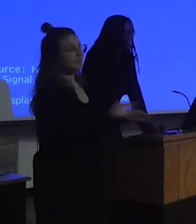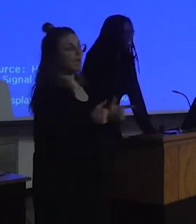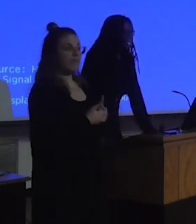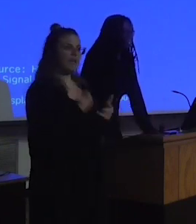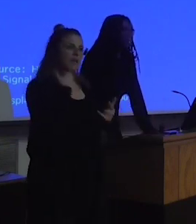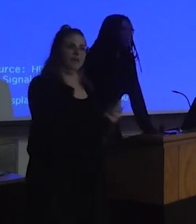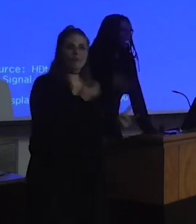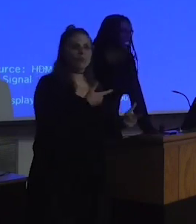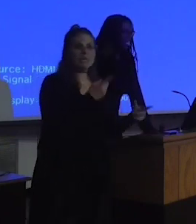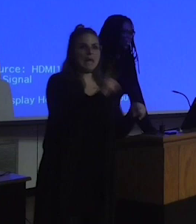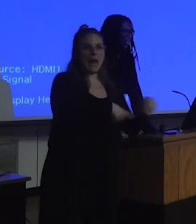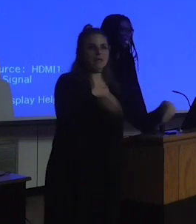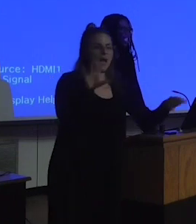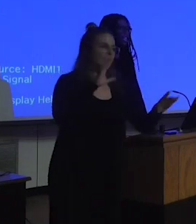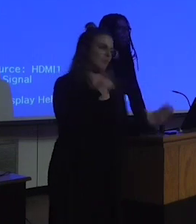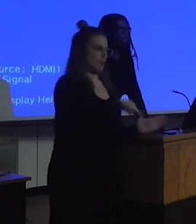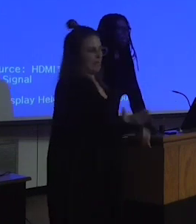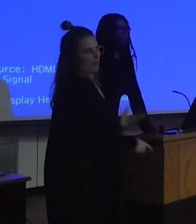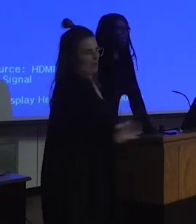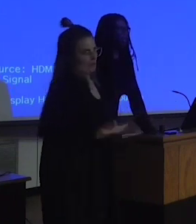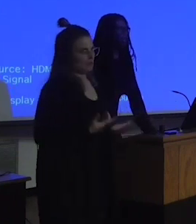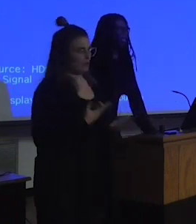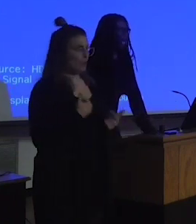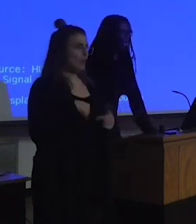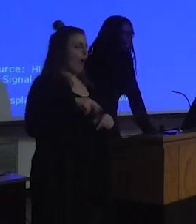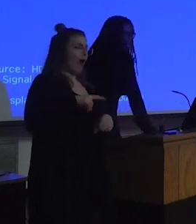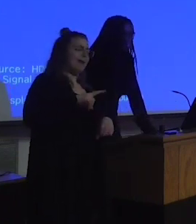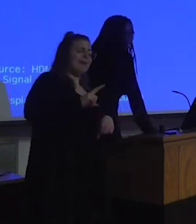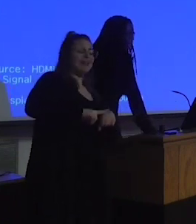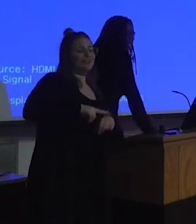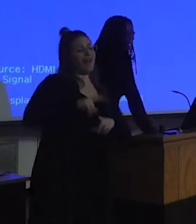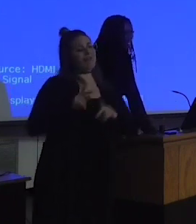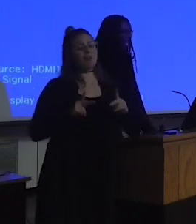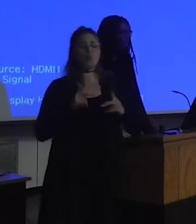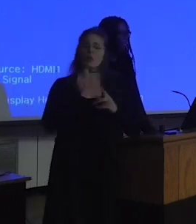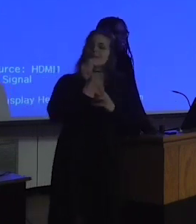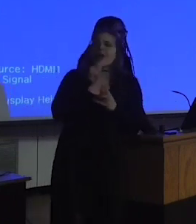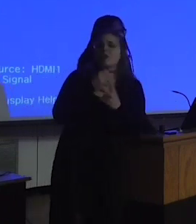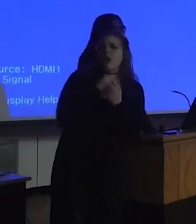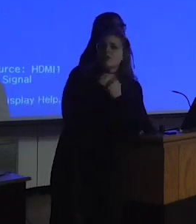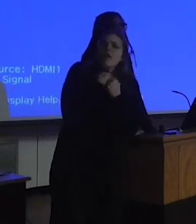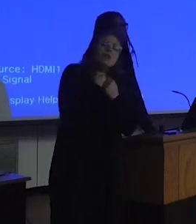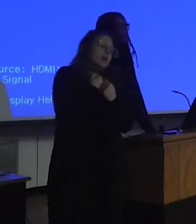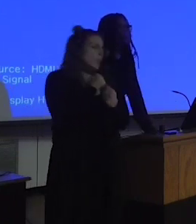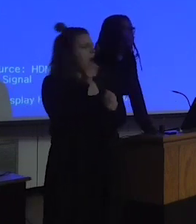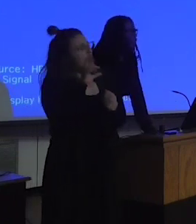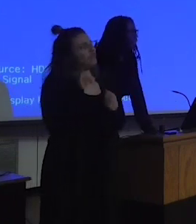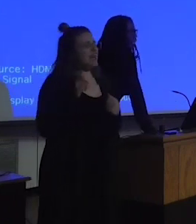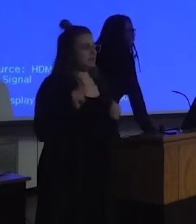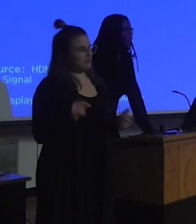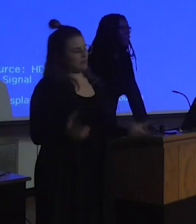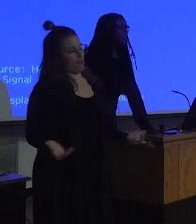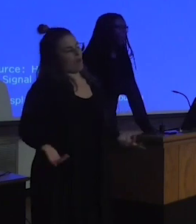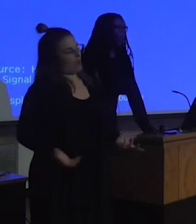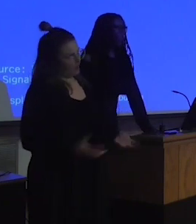and then we put them to death. You say that we're a nation of people who are tolerant and loving and not racist at all. Boy,